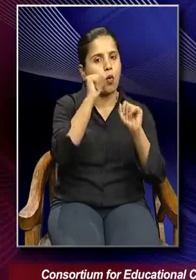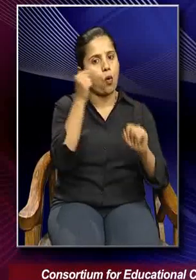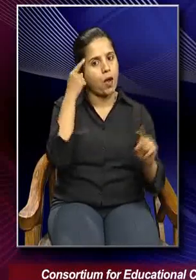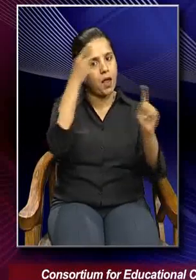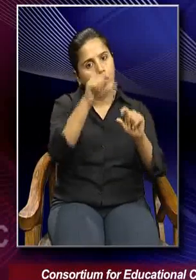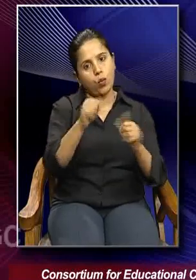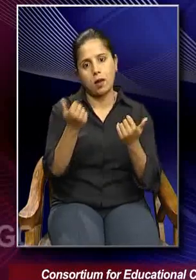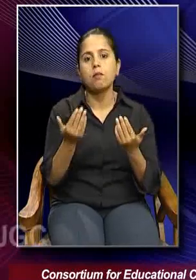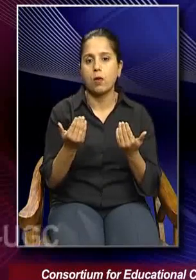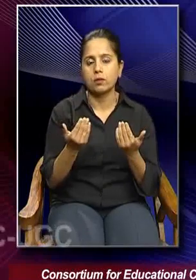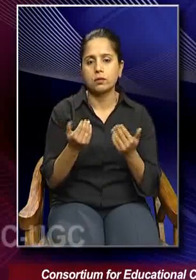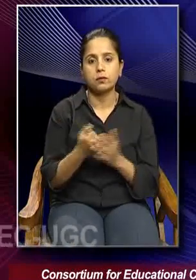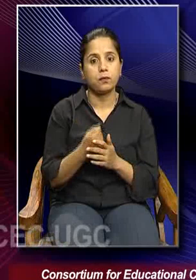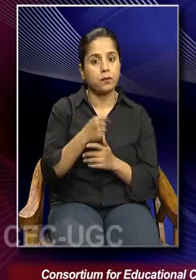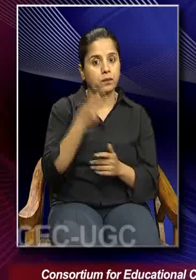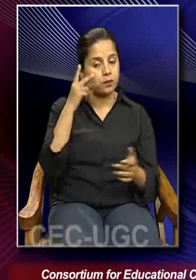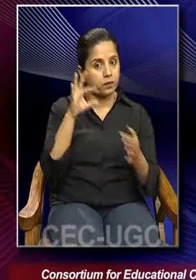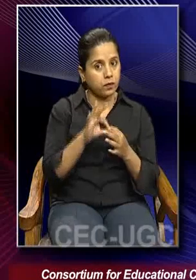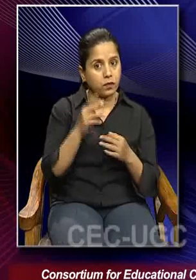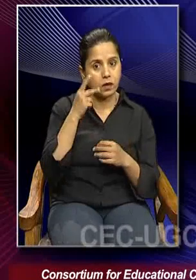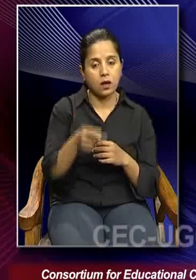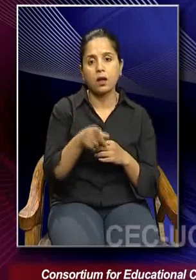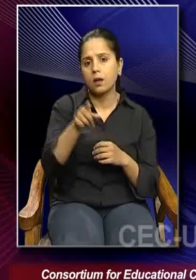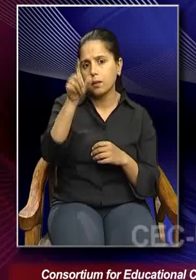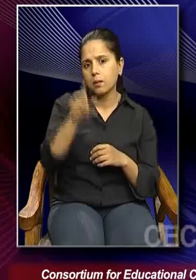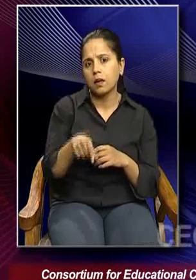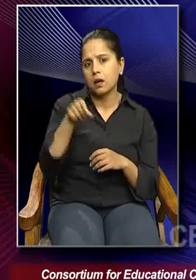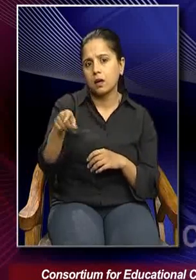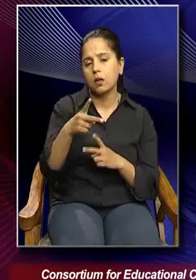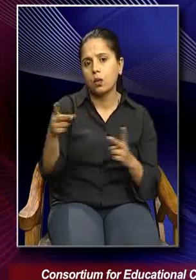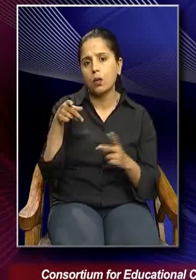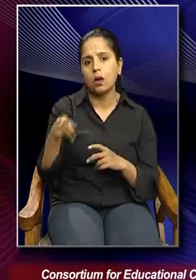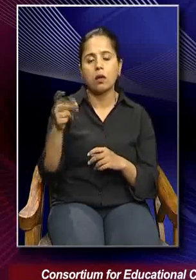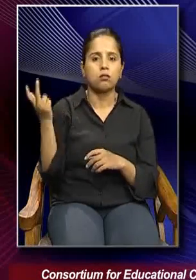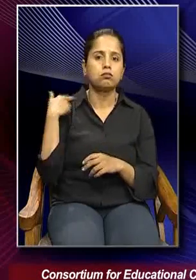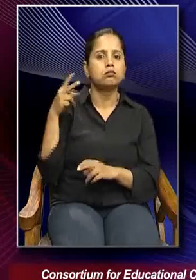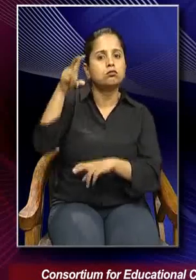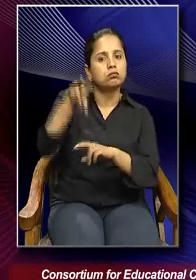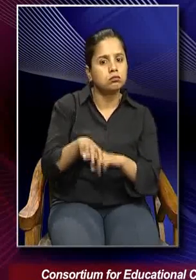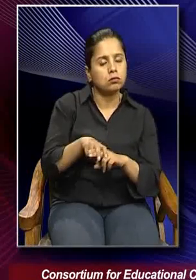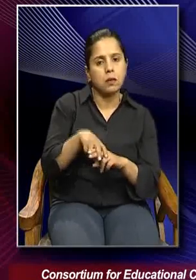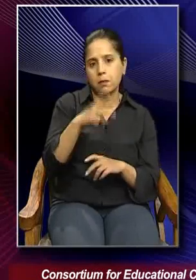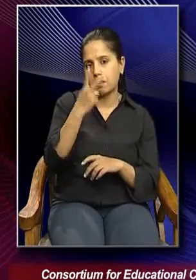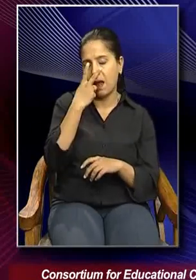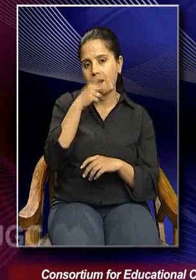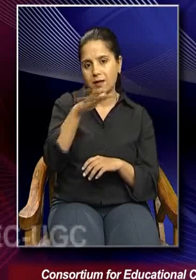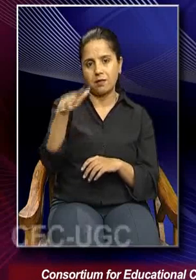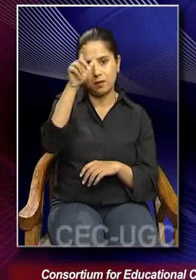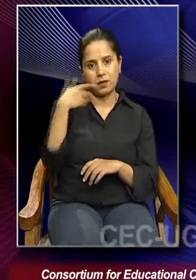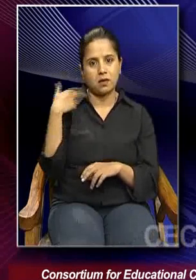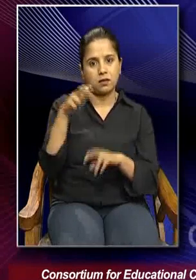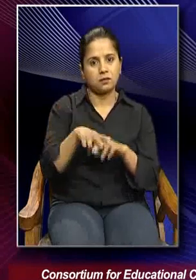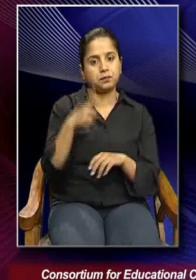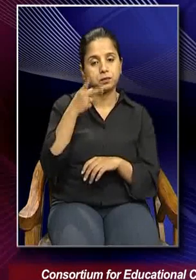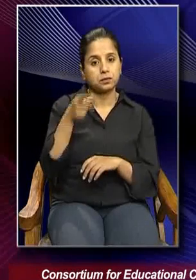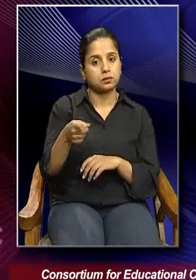destination. So in this case, the lame man would sit on the shoulder of blind man and keep showing